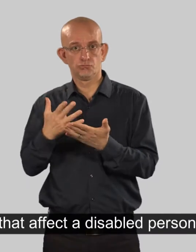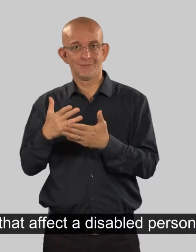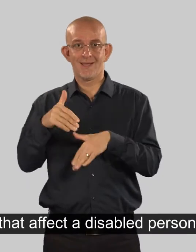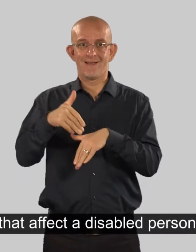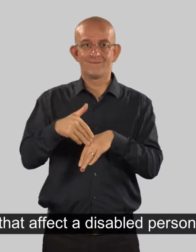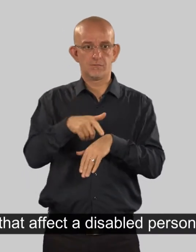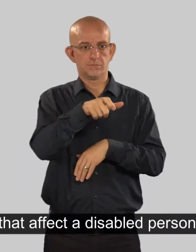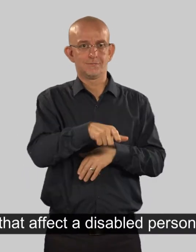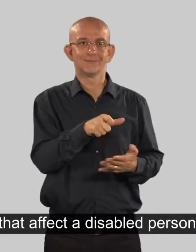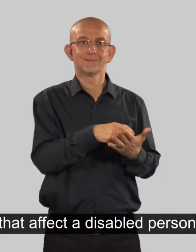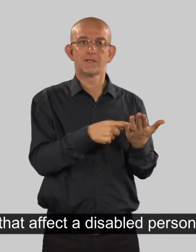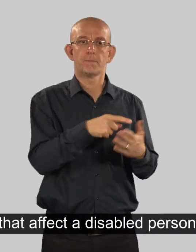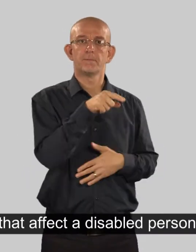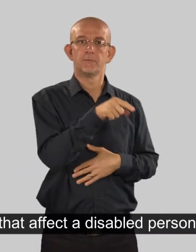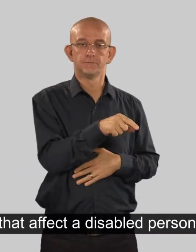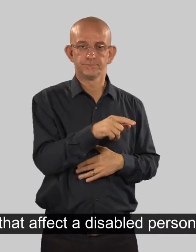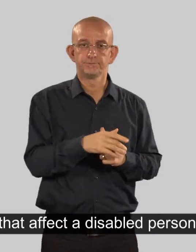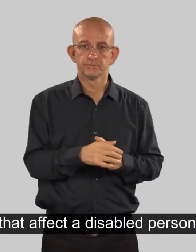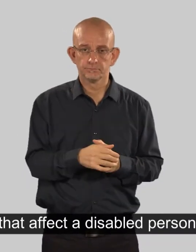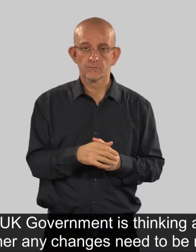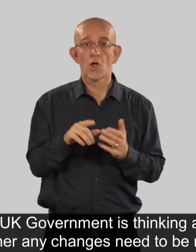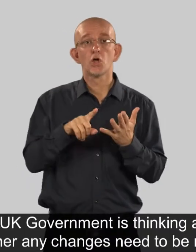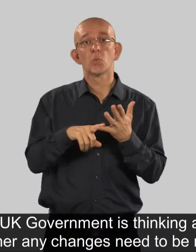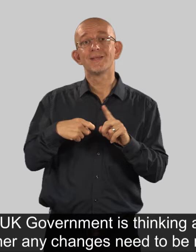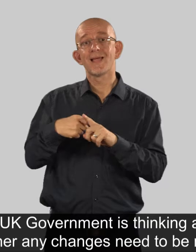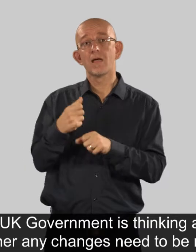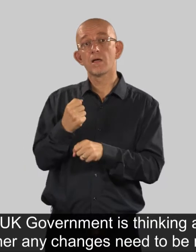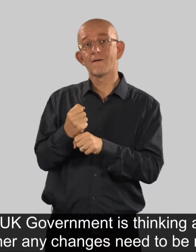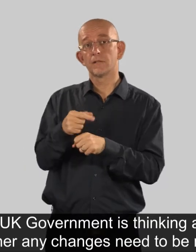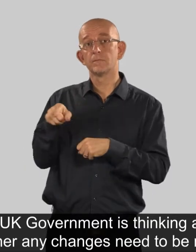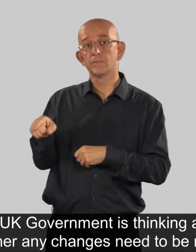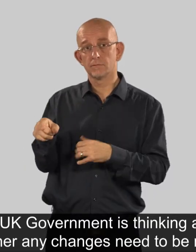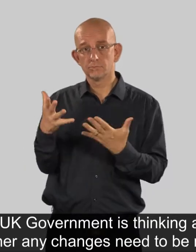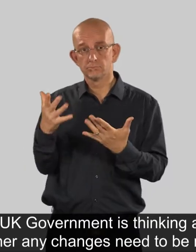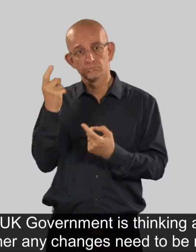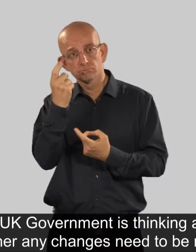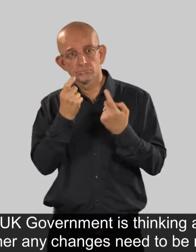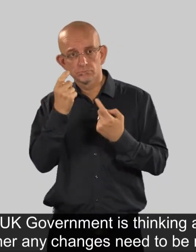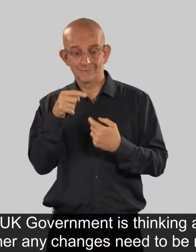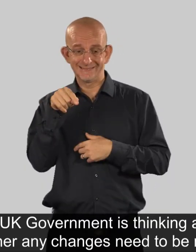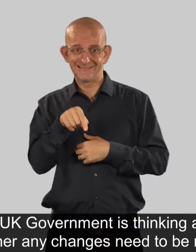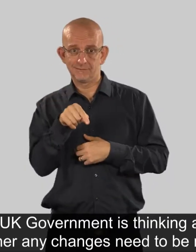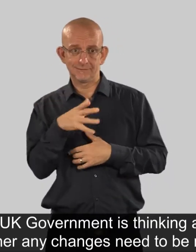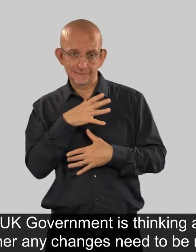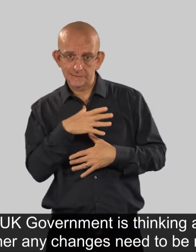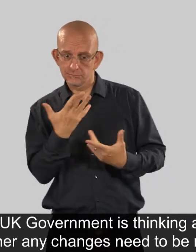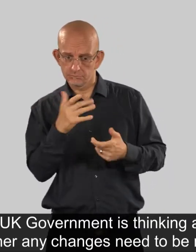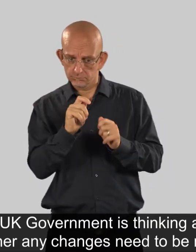person. The UK government is thinking about whether any changes need to